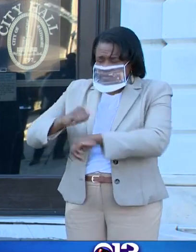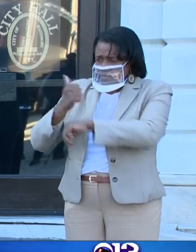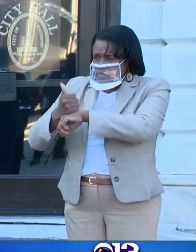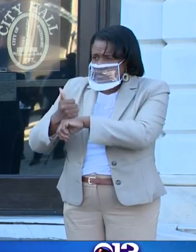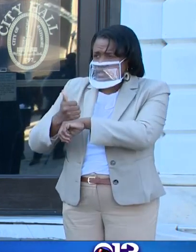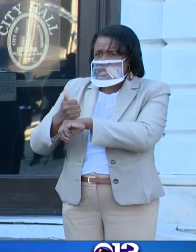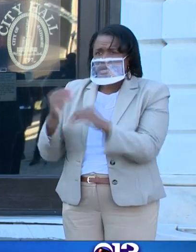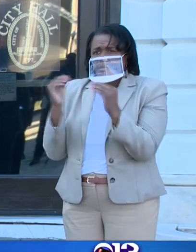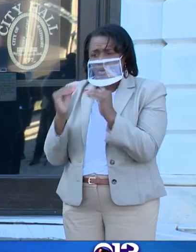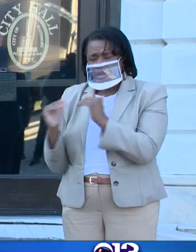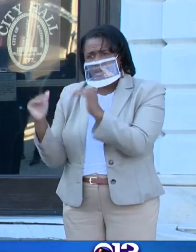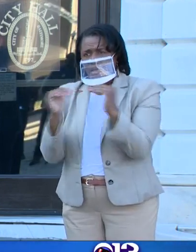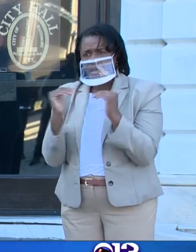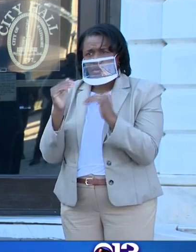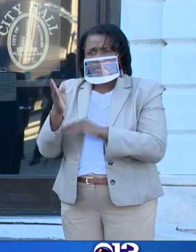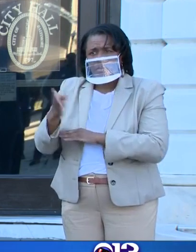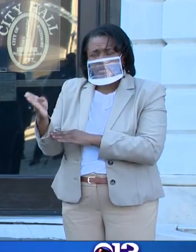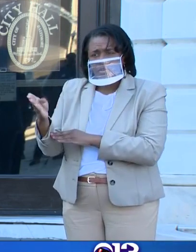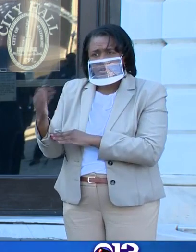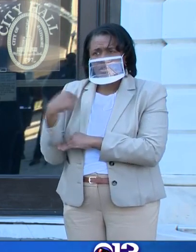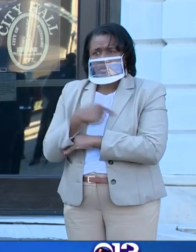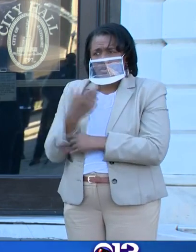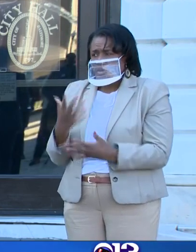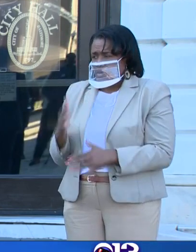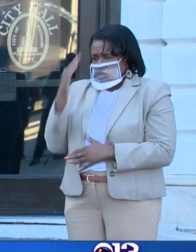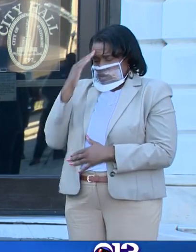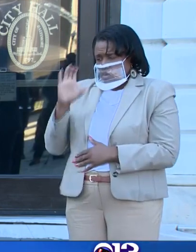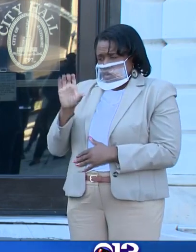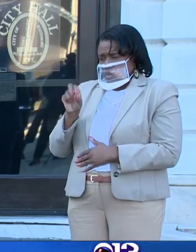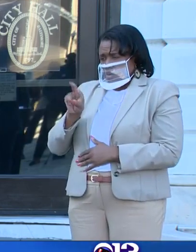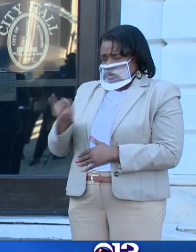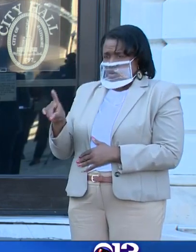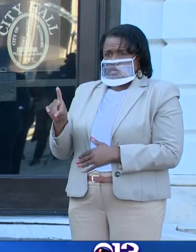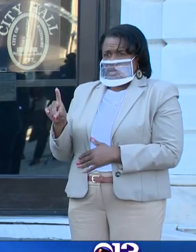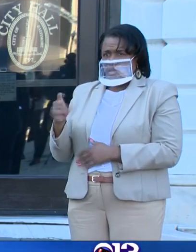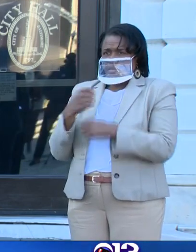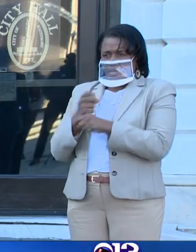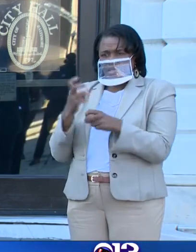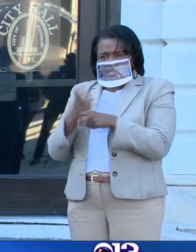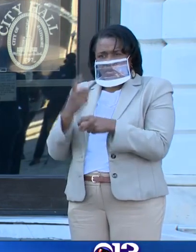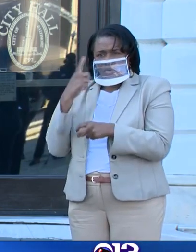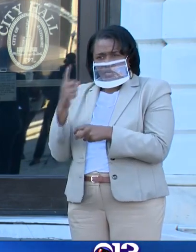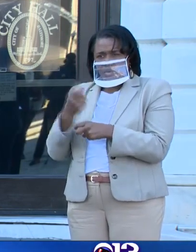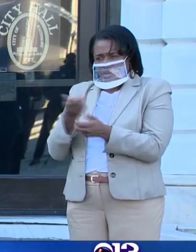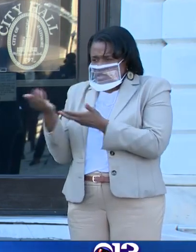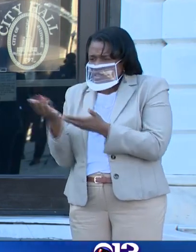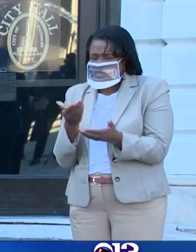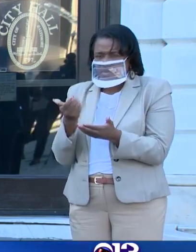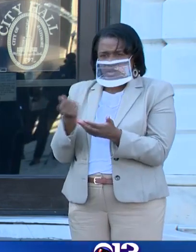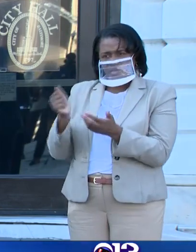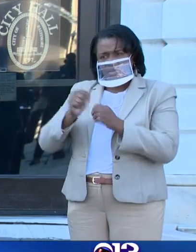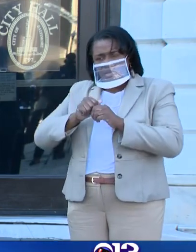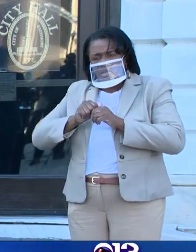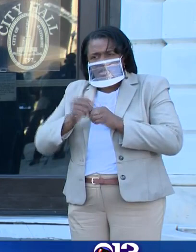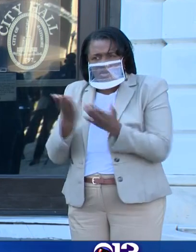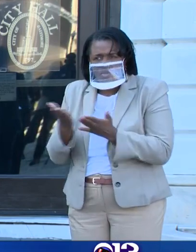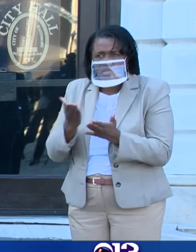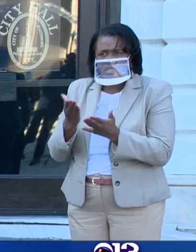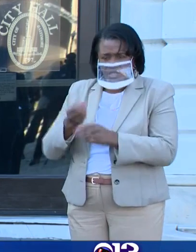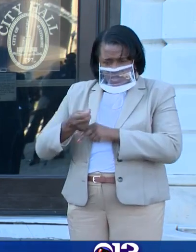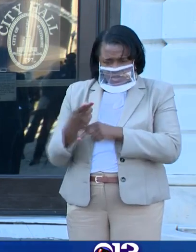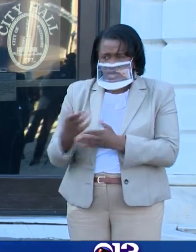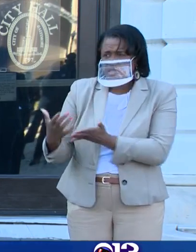equitable Baltimore. We know that COVID has harmed the delivery of services. It has disrupted trash collection and